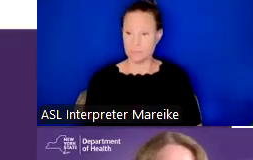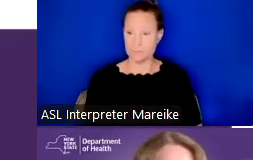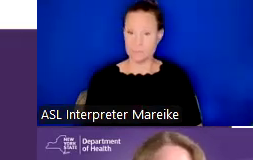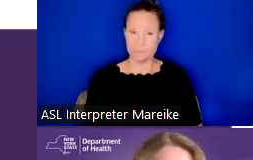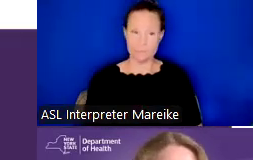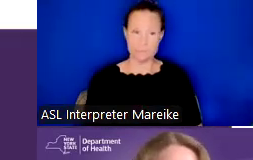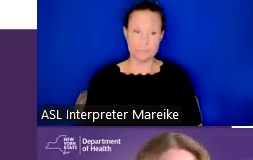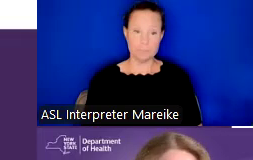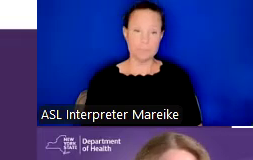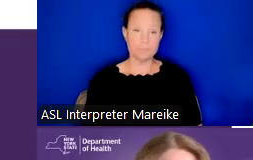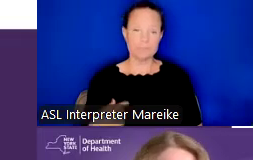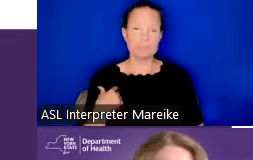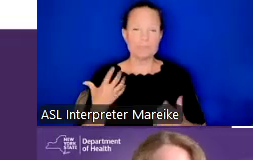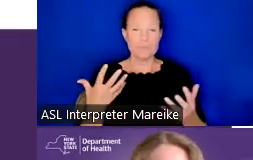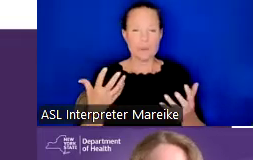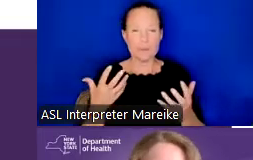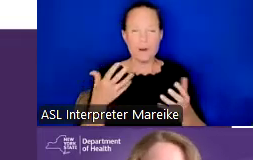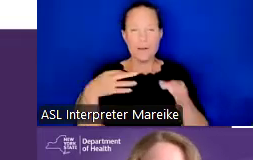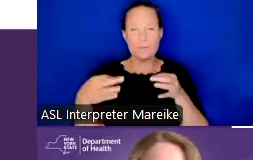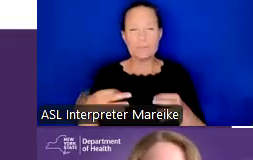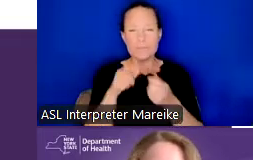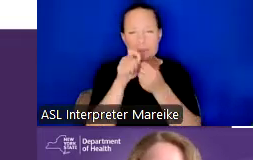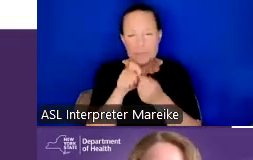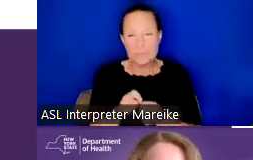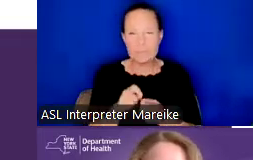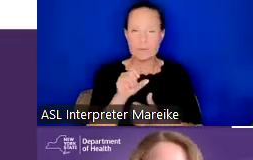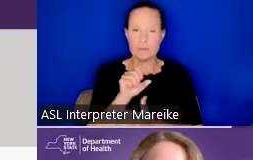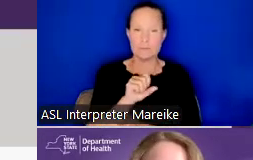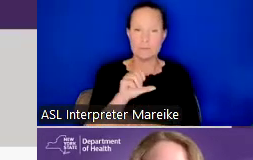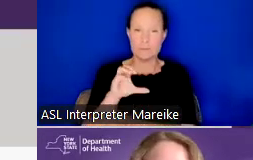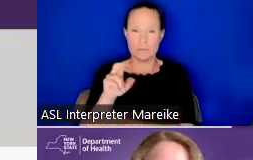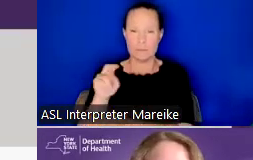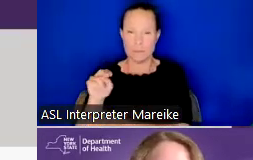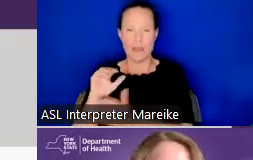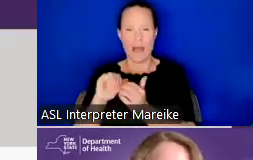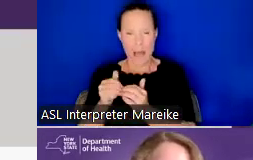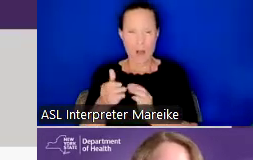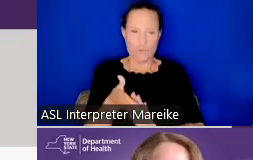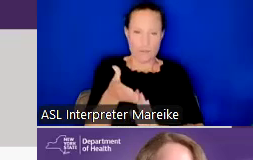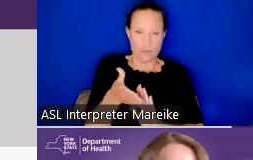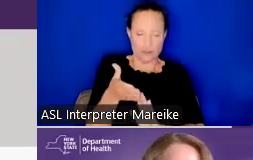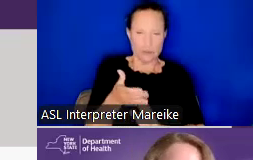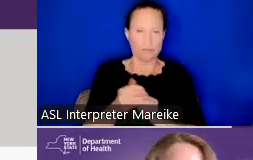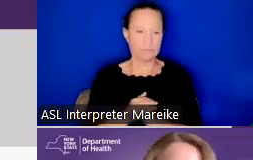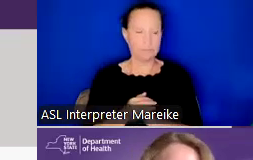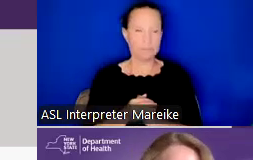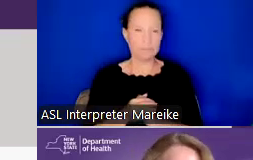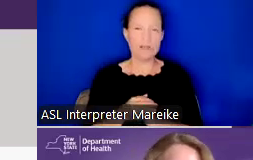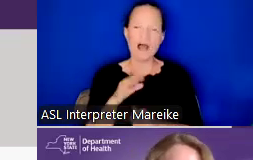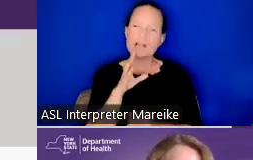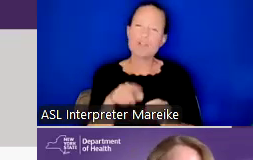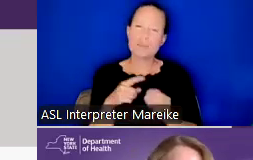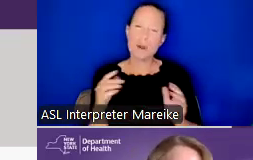Now I'm going to go into the nuts and bolts of the network and how it works. So I mentioned the enhanced